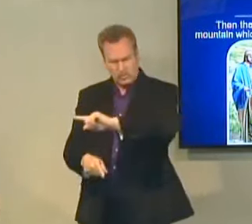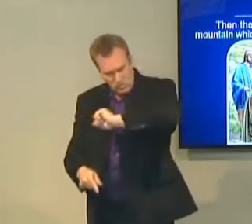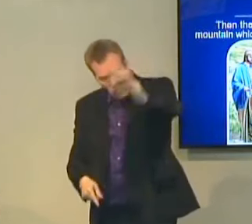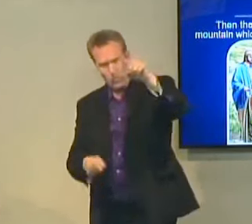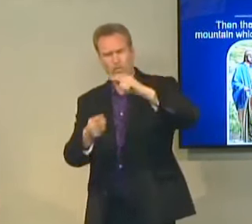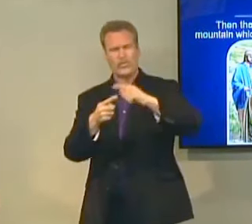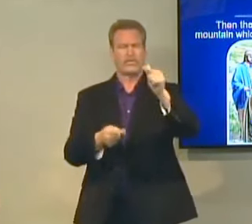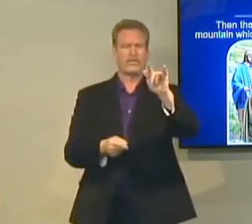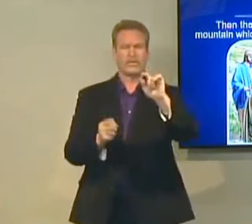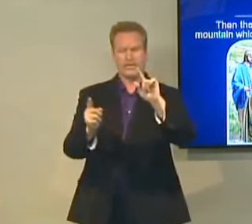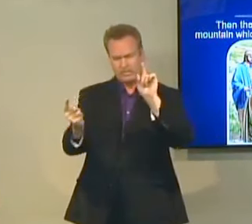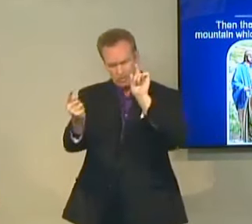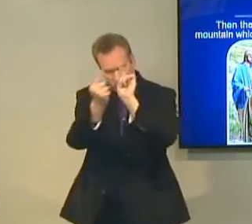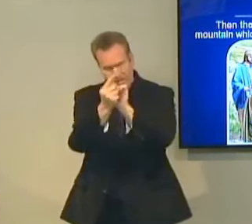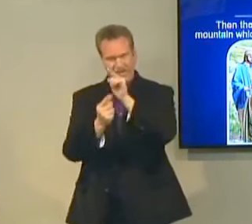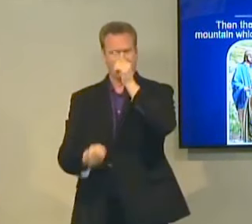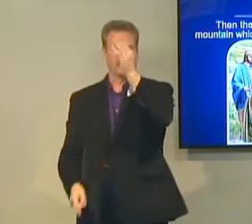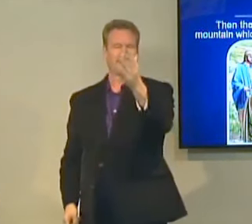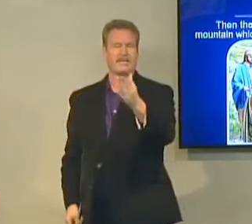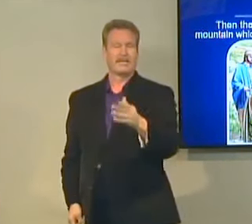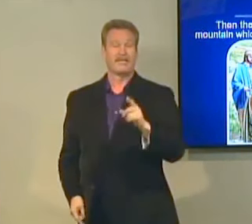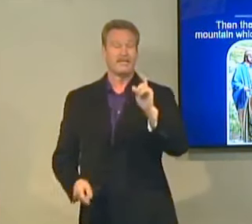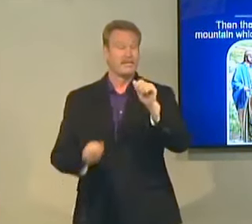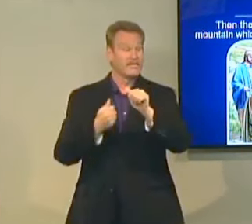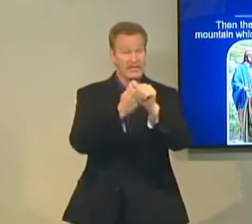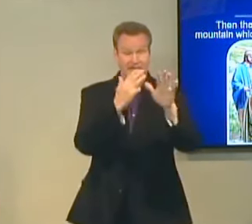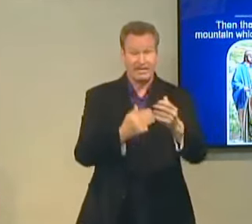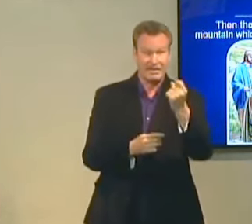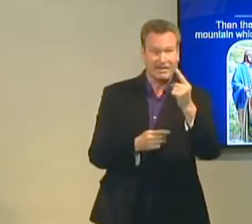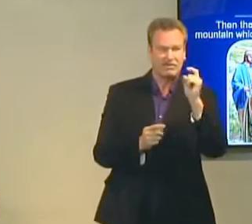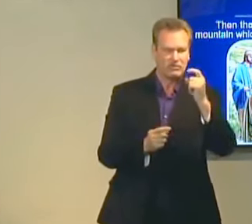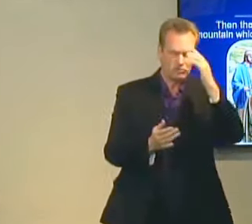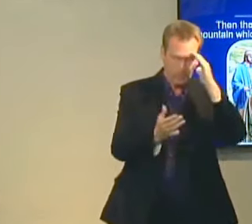So we know. That Jesus said to him. Go there. Go to this place. And there I know you too.